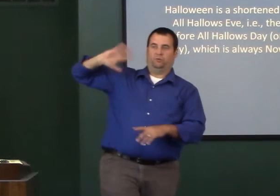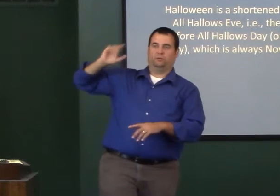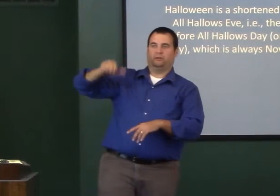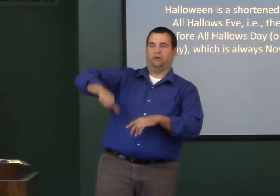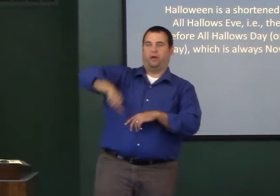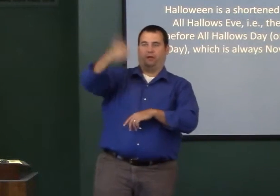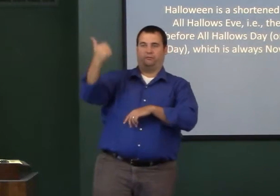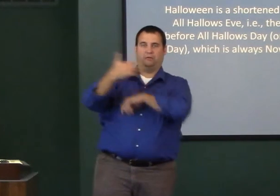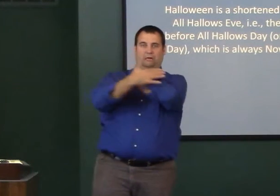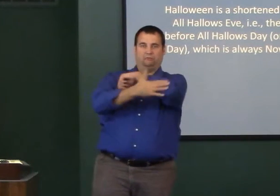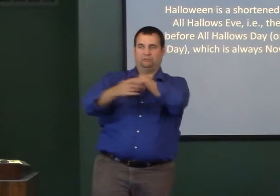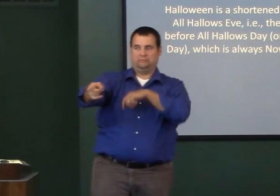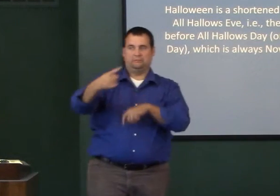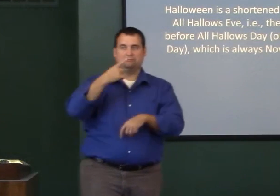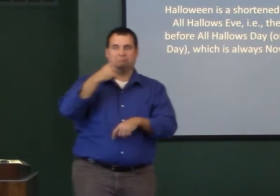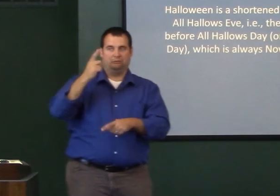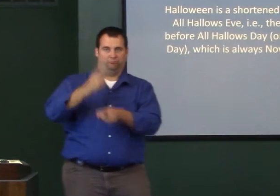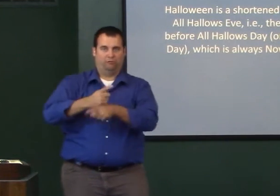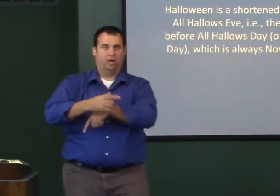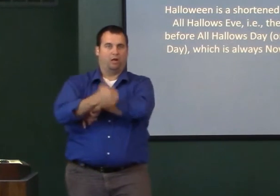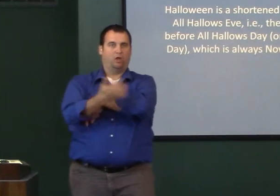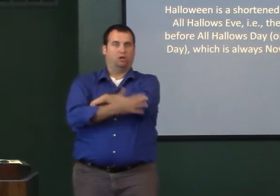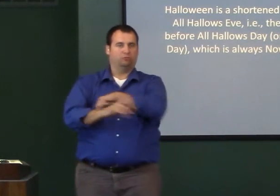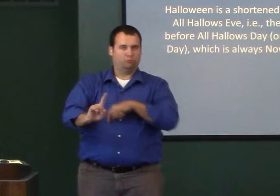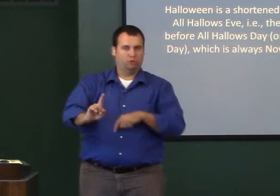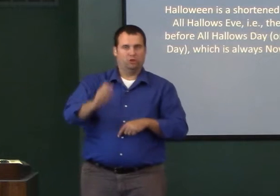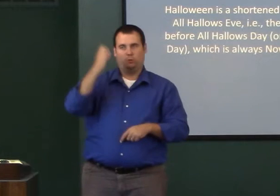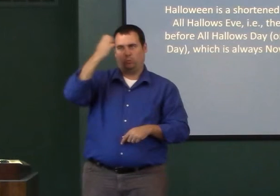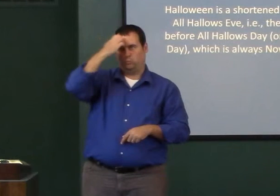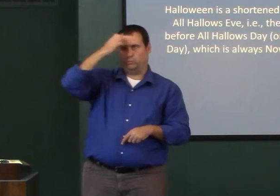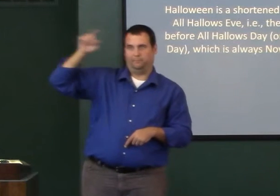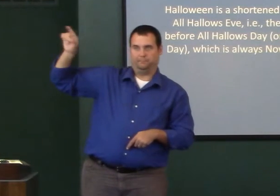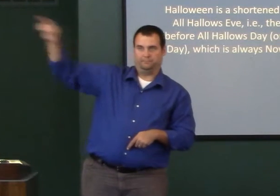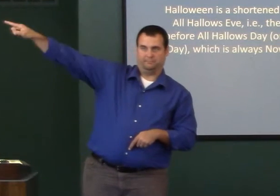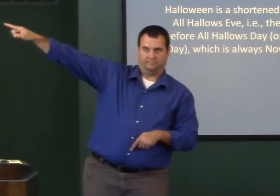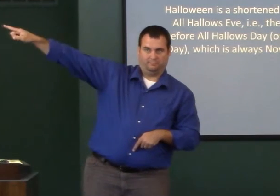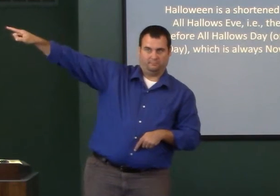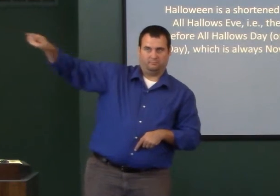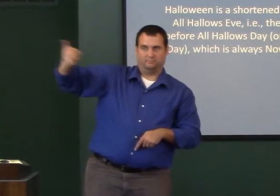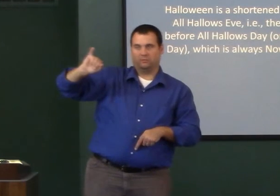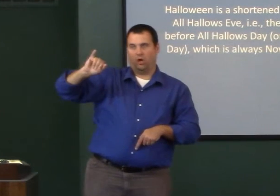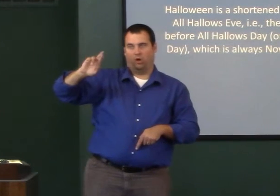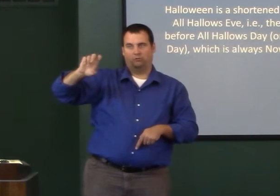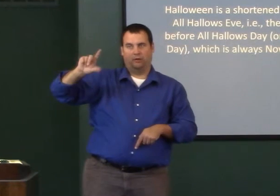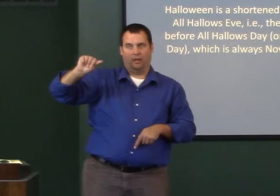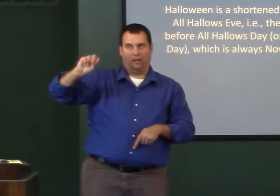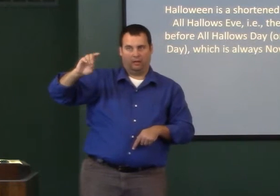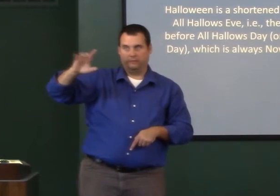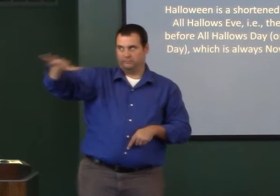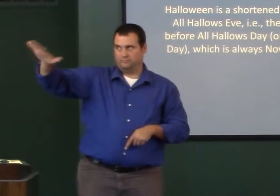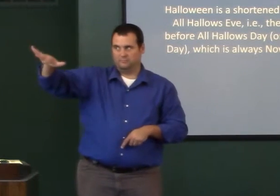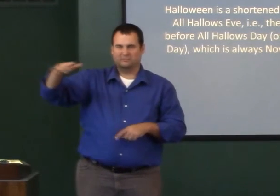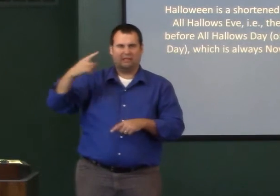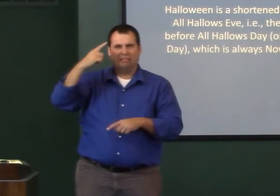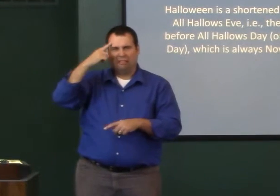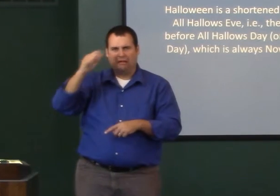So, but a long time ago in other countries, it was right, it was in other countries in Europe.